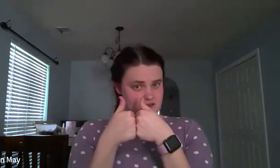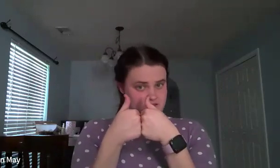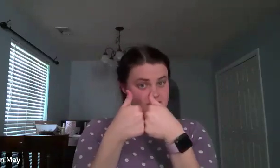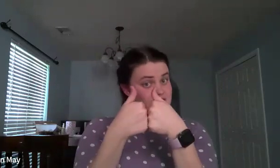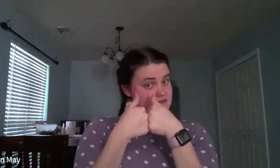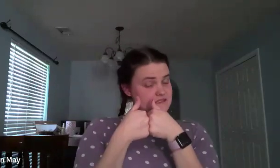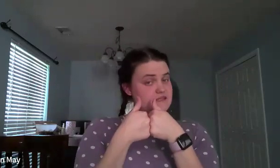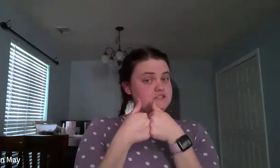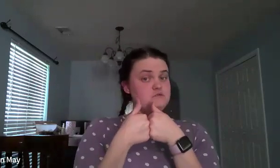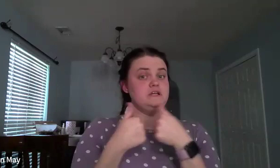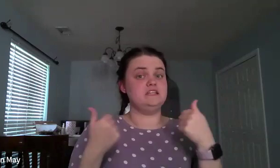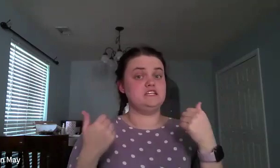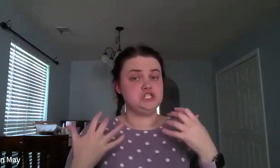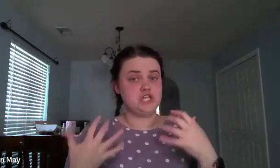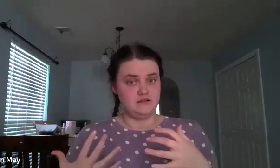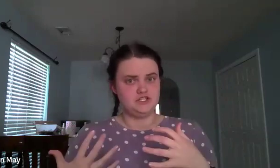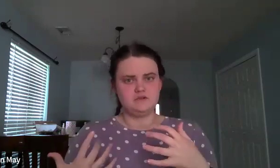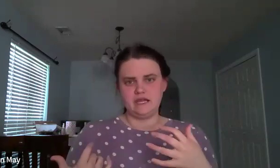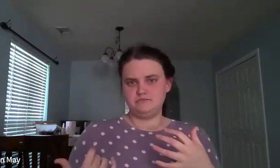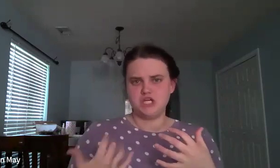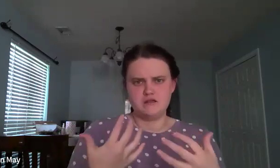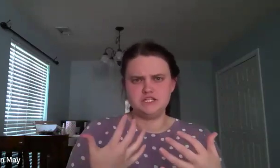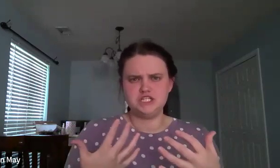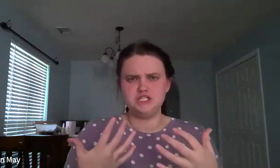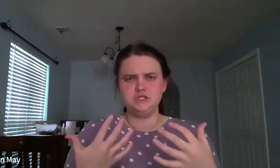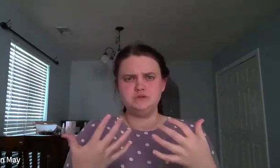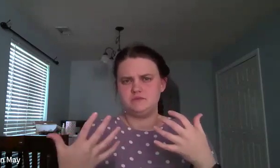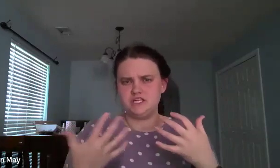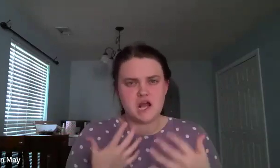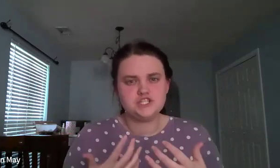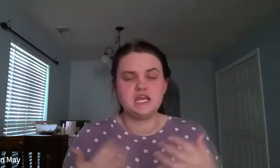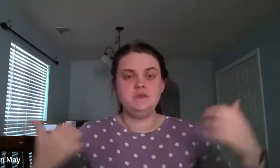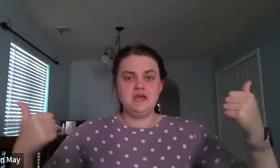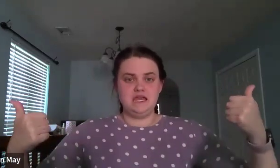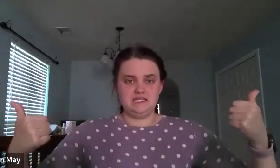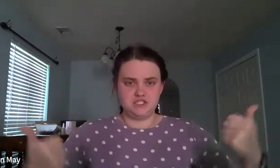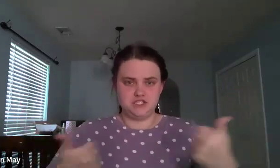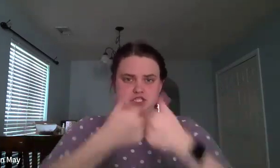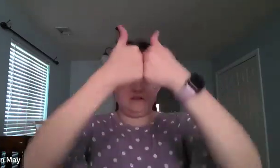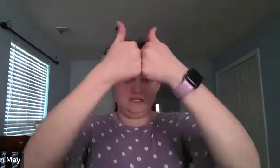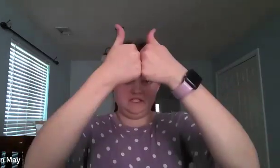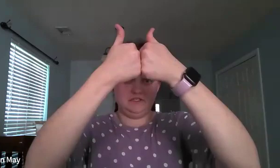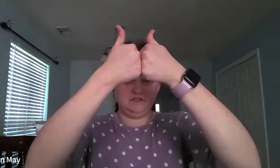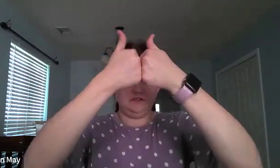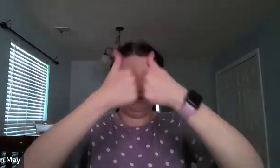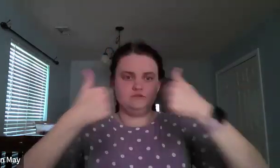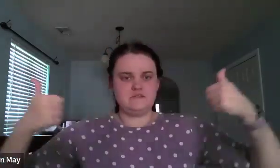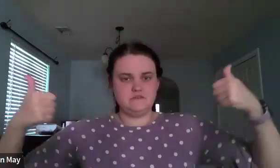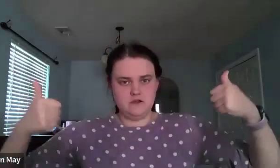Because then this is the next one is a challenge. So like I'm challenging you. It's gonna be a challenging game. It's challenge. So it's like they're